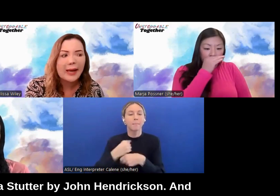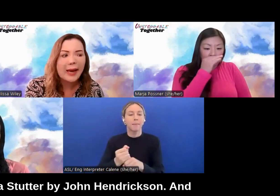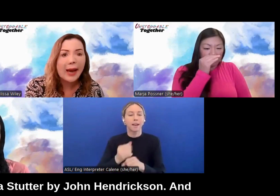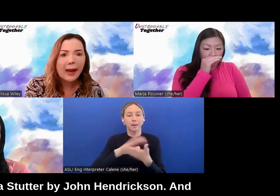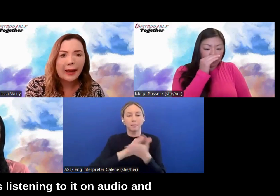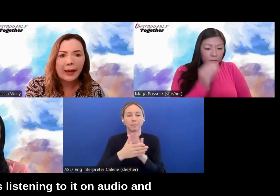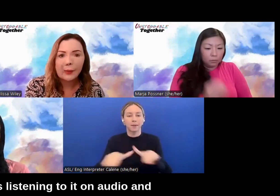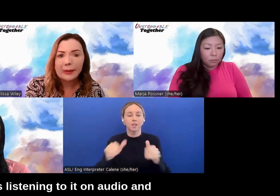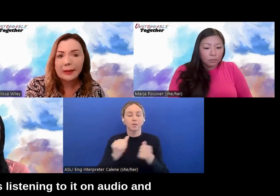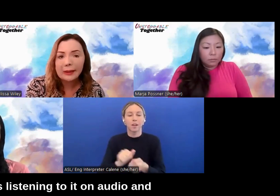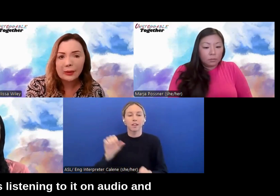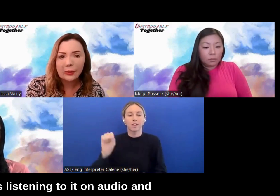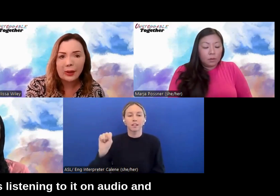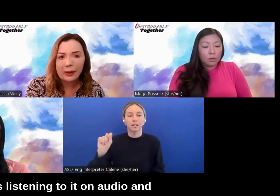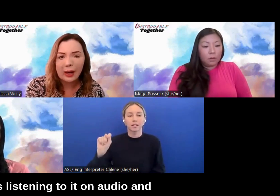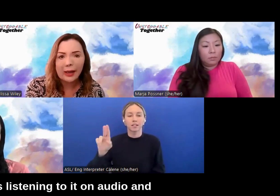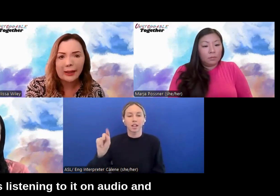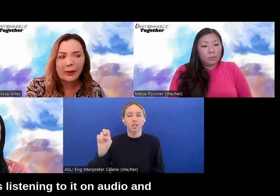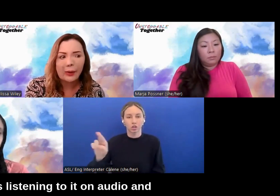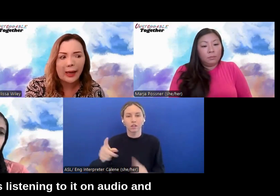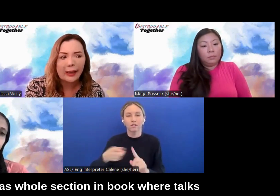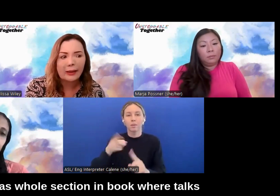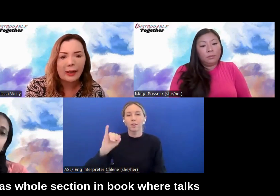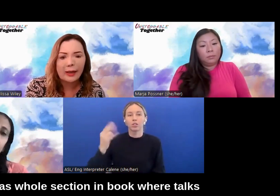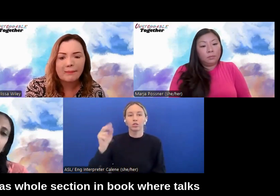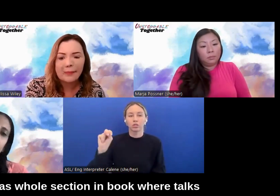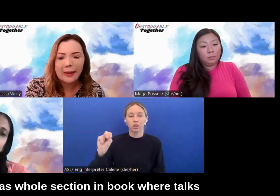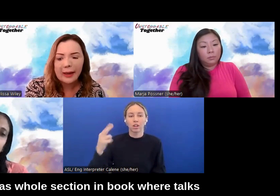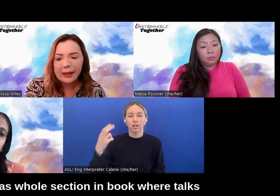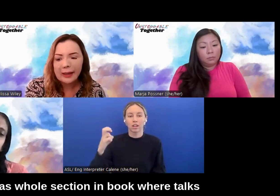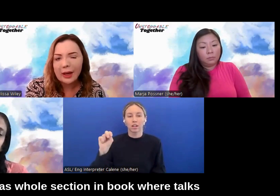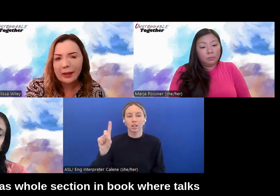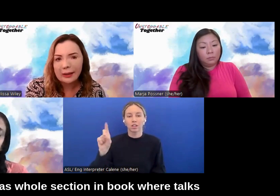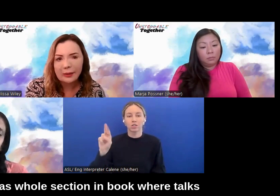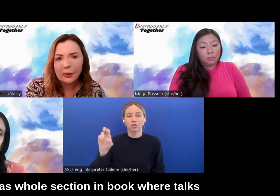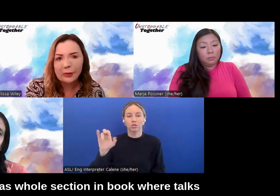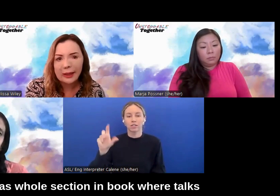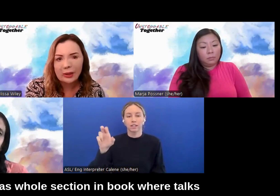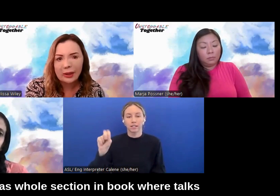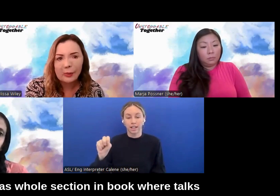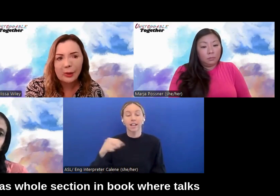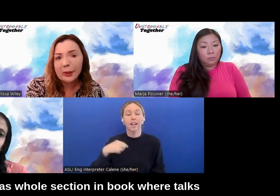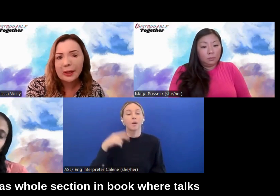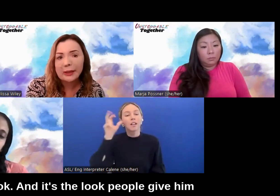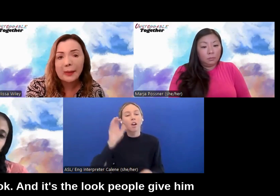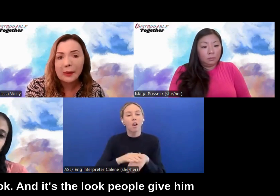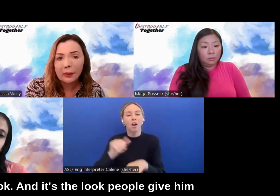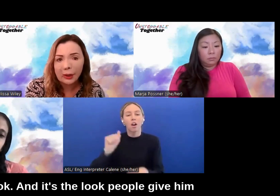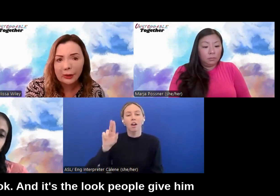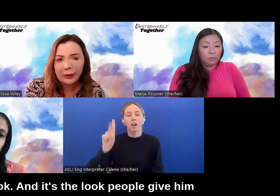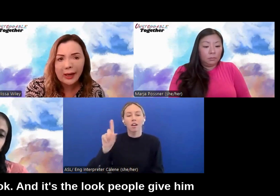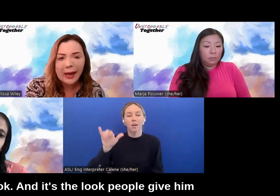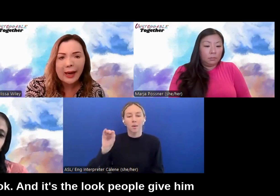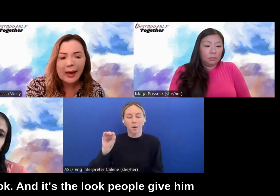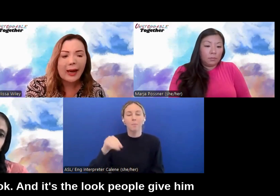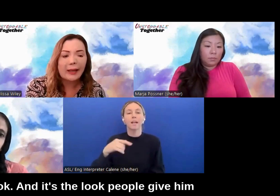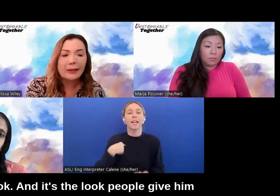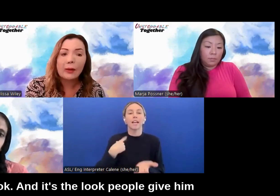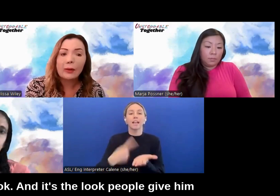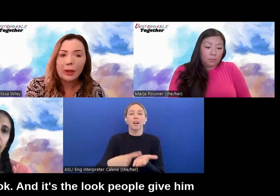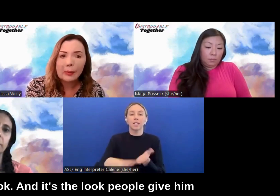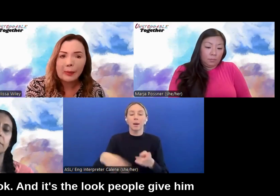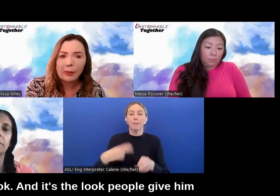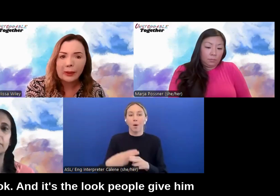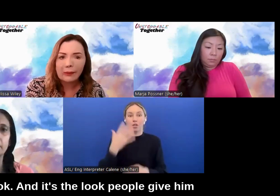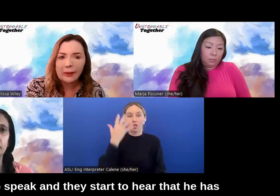Hendrickson. And I was listening to it on audio, and he has a whole section in the book where he talks about the look. And it's